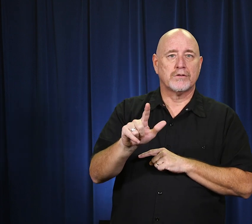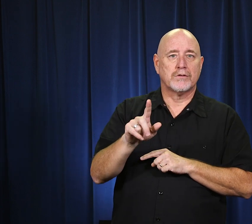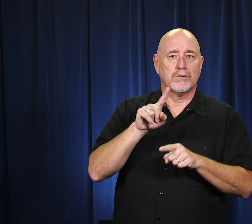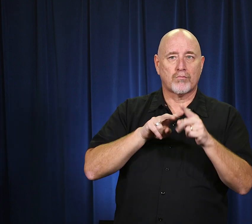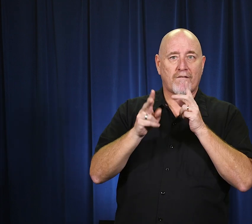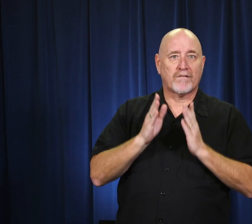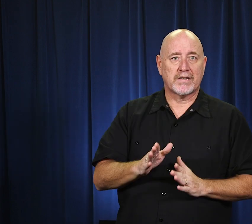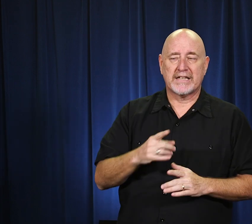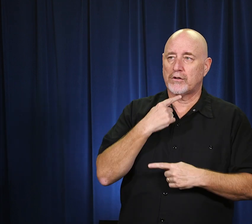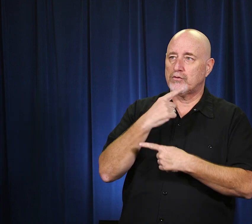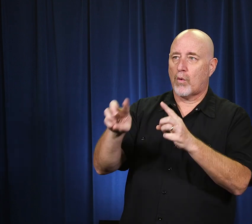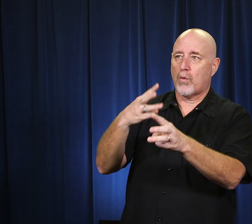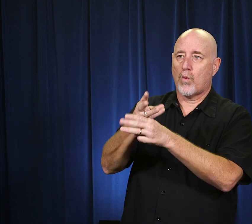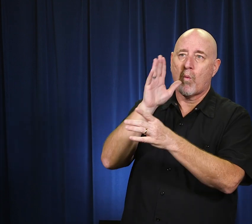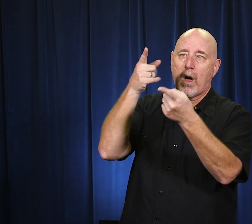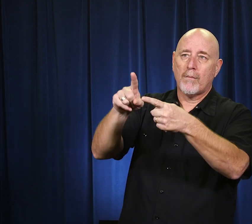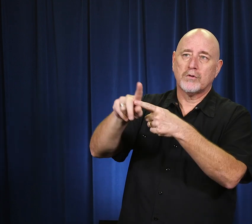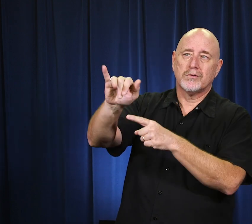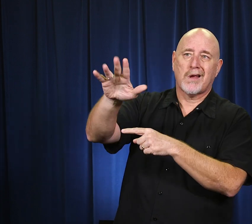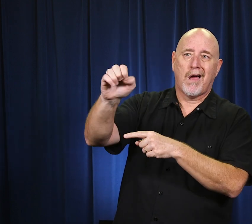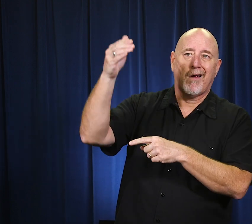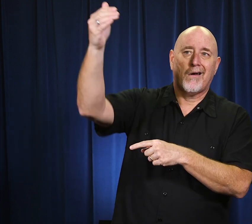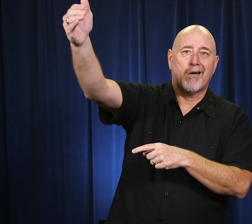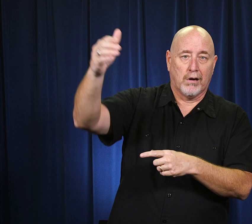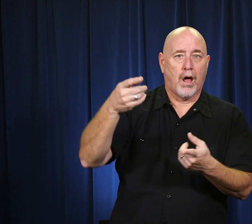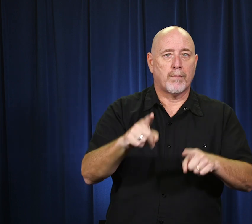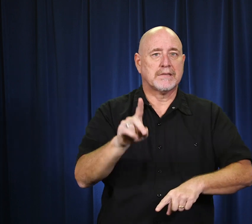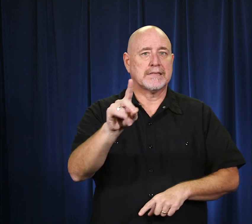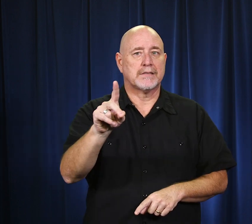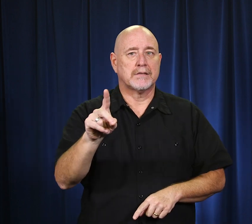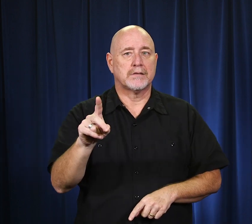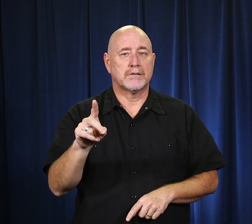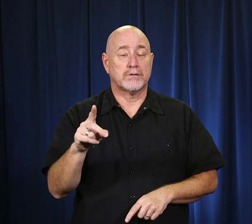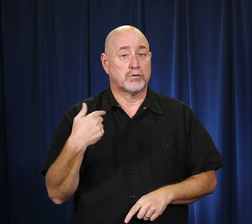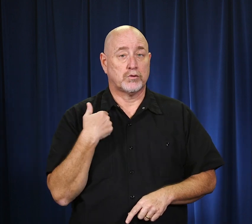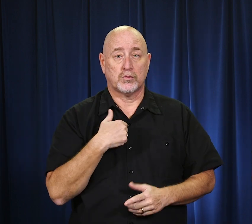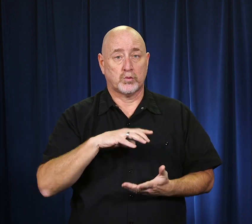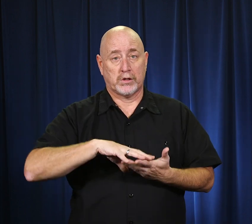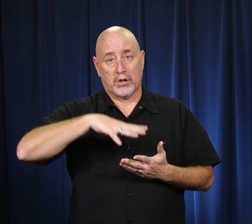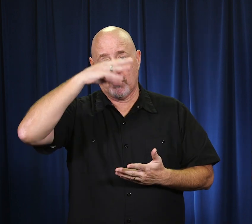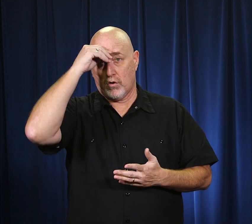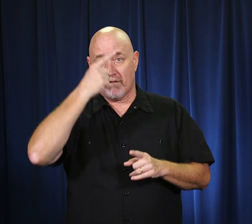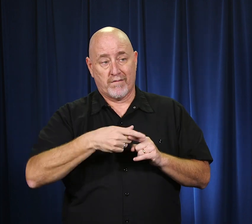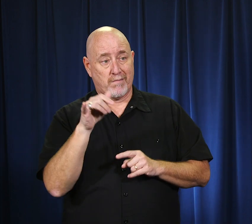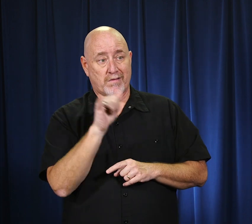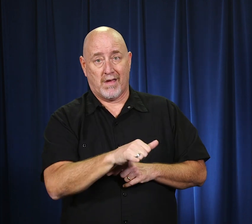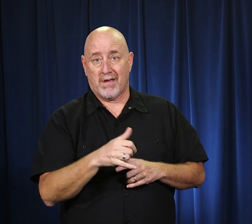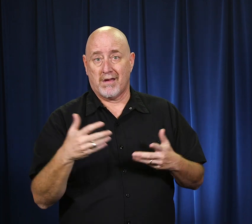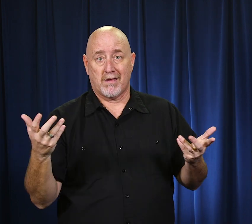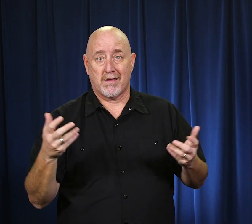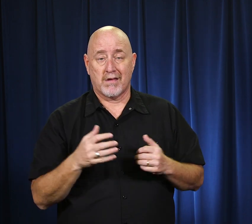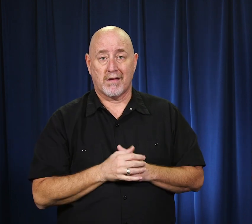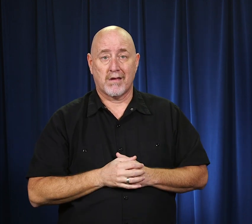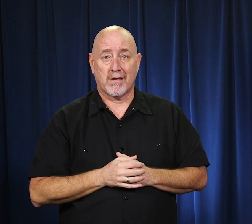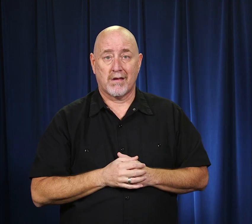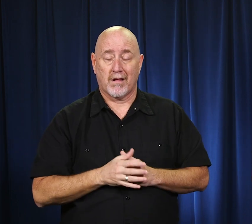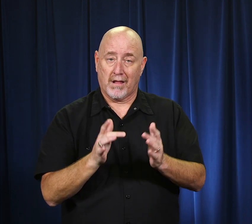he told the world exactly what would happen to Tyre, and it came to pass. What can we uncover and